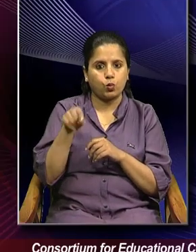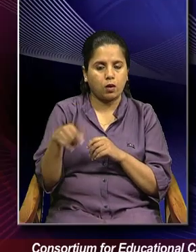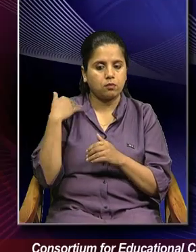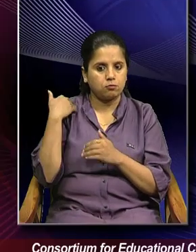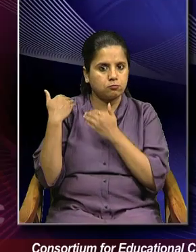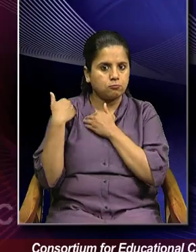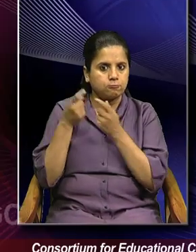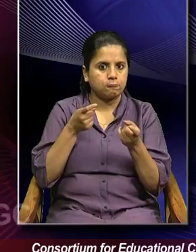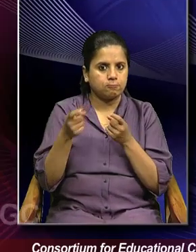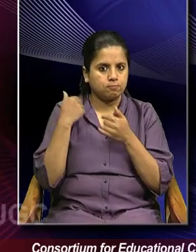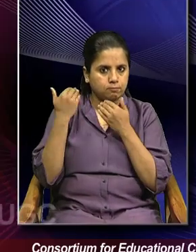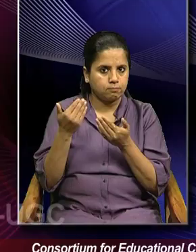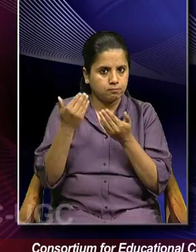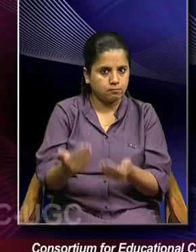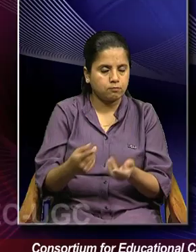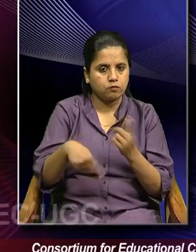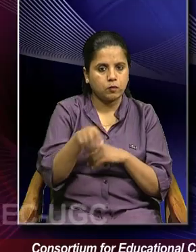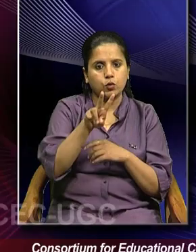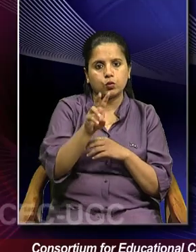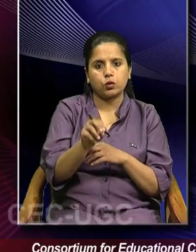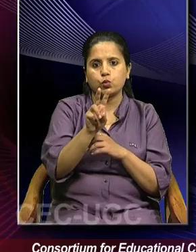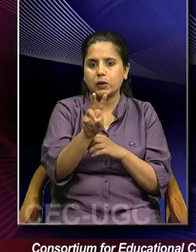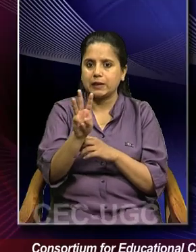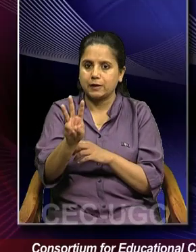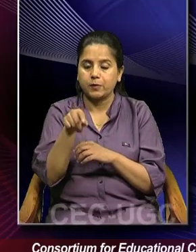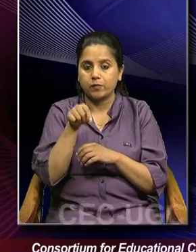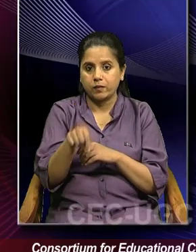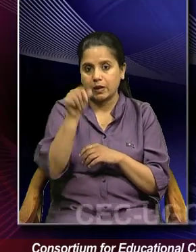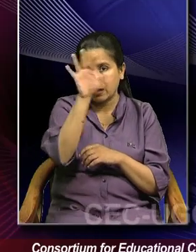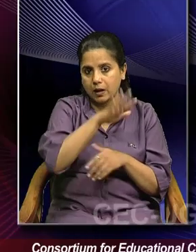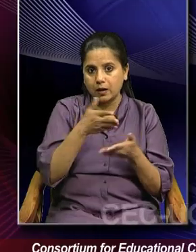presidency of 2023, wherein